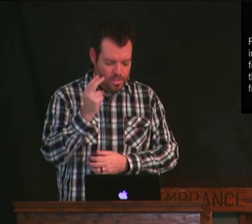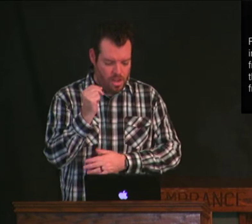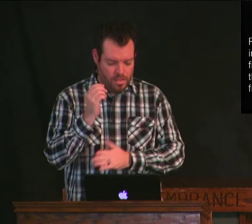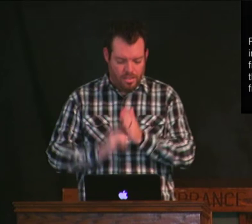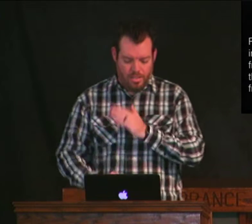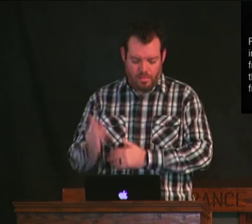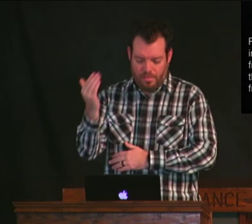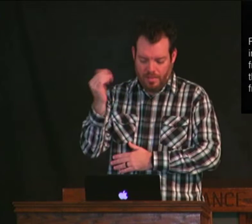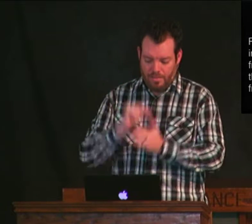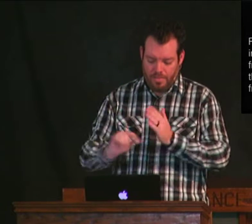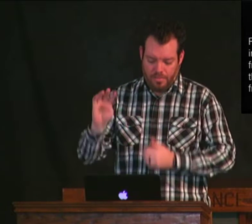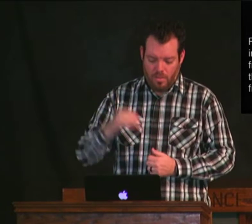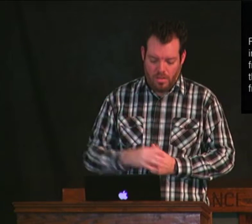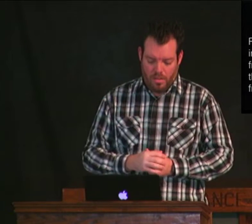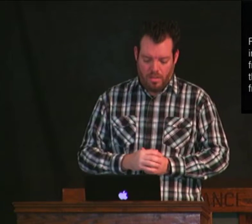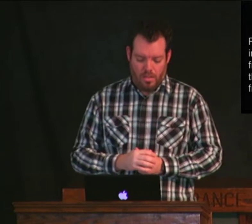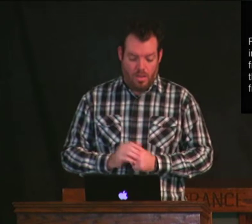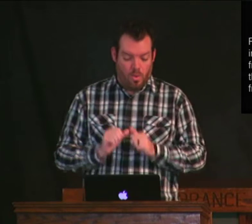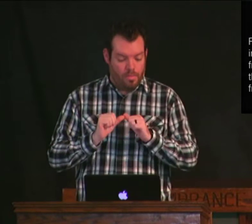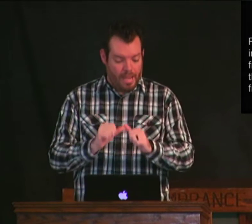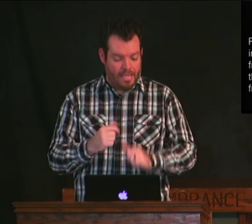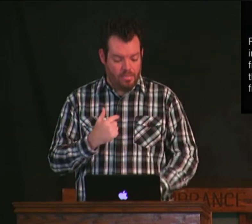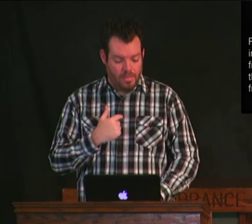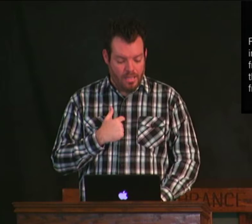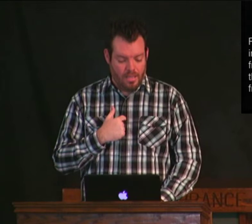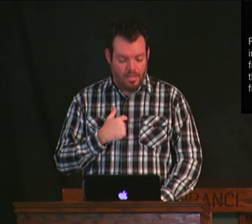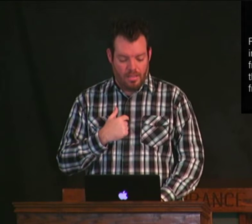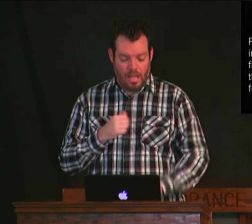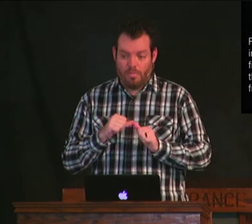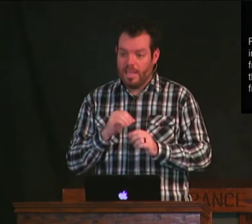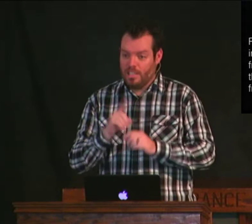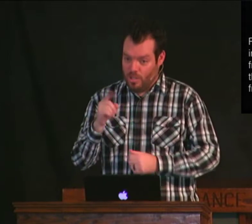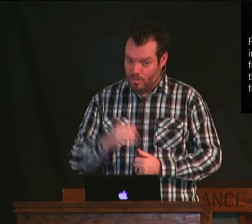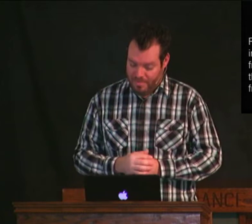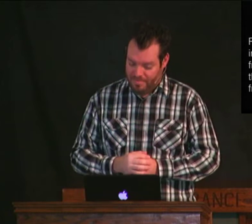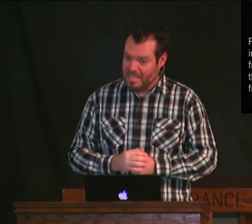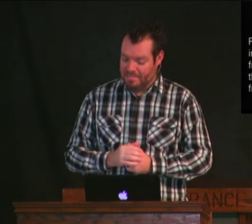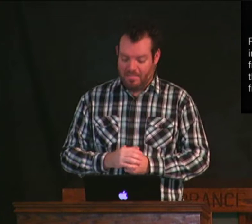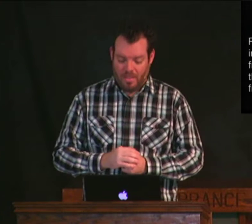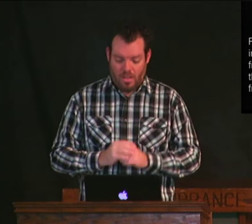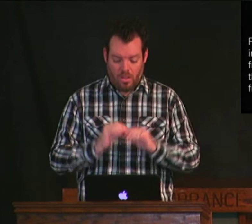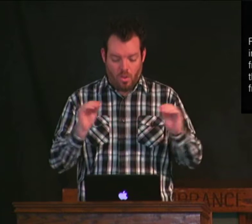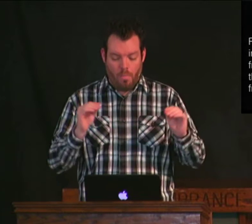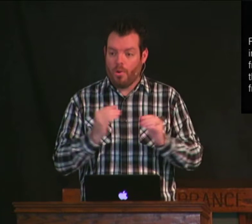John chapter 15, verse 4. Remain in me, and I remain in you. No